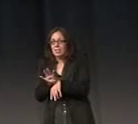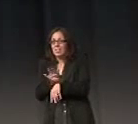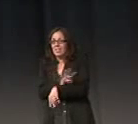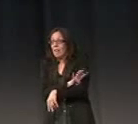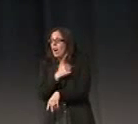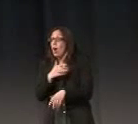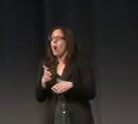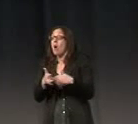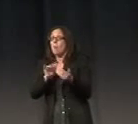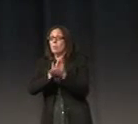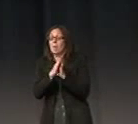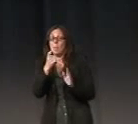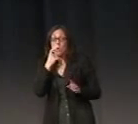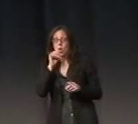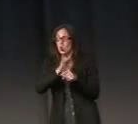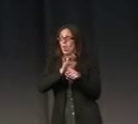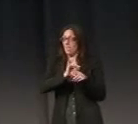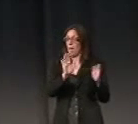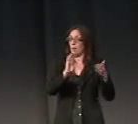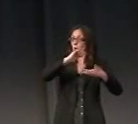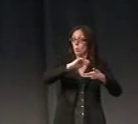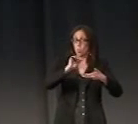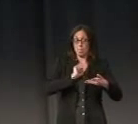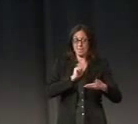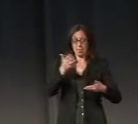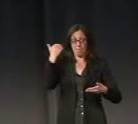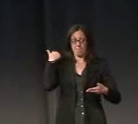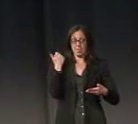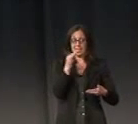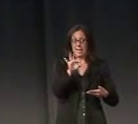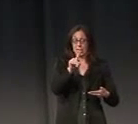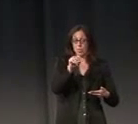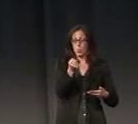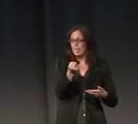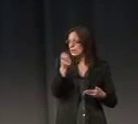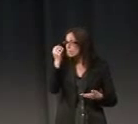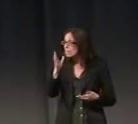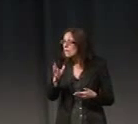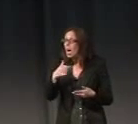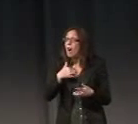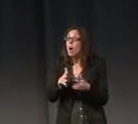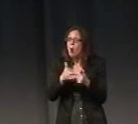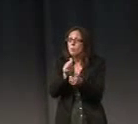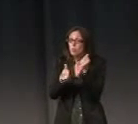1920s. Please believe me when I say that they are completely mind-destroying."